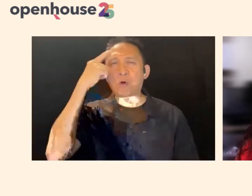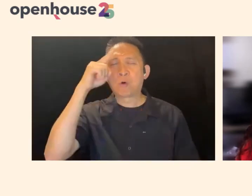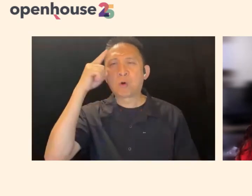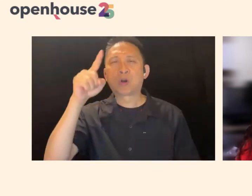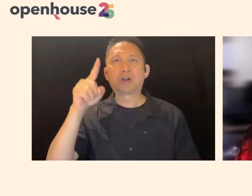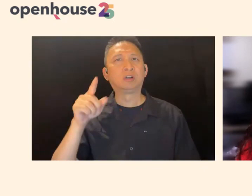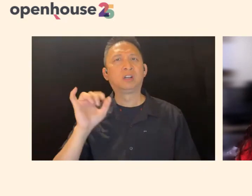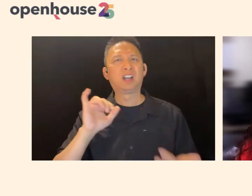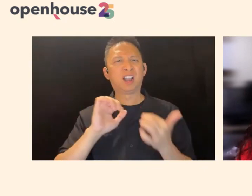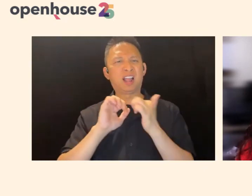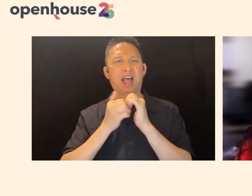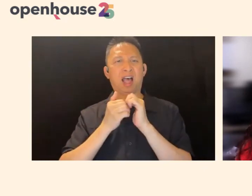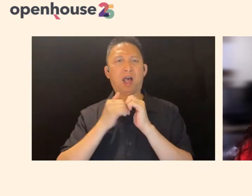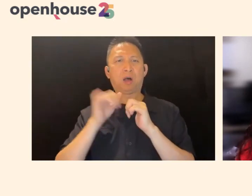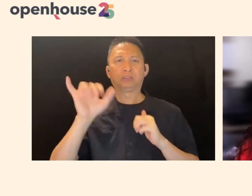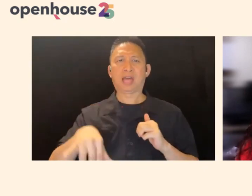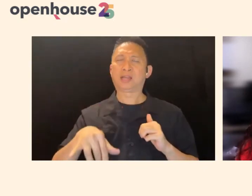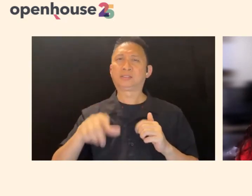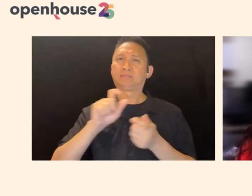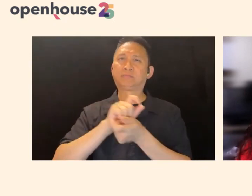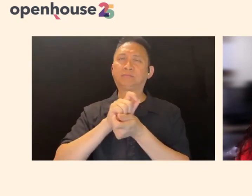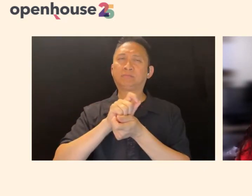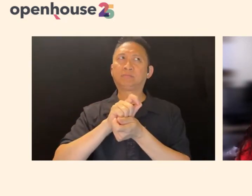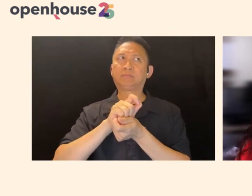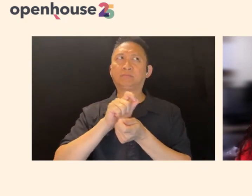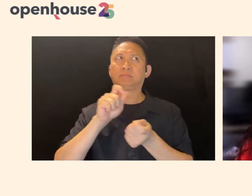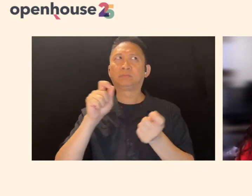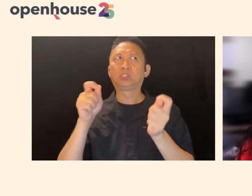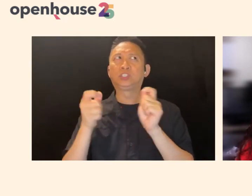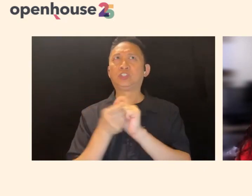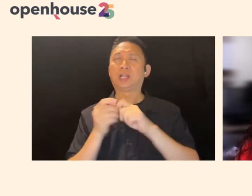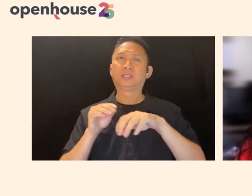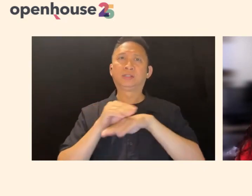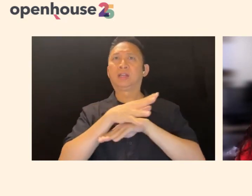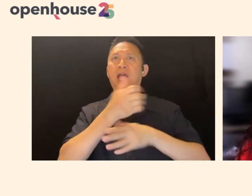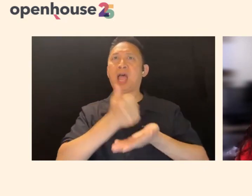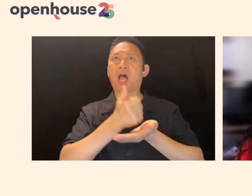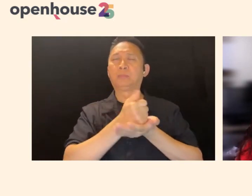of the members of the community that have been able to take advantage of it?